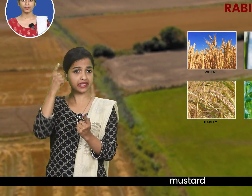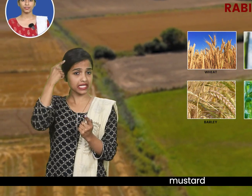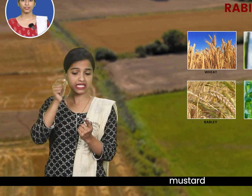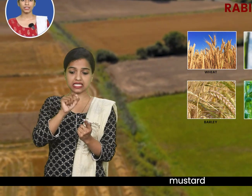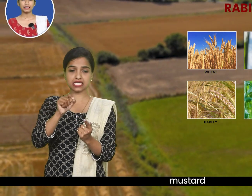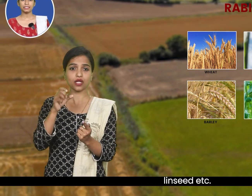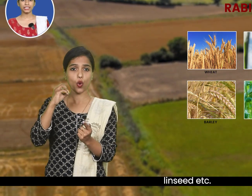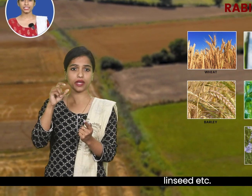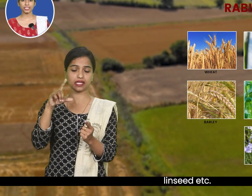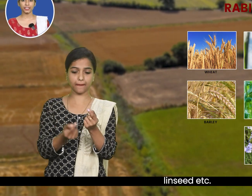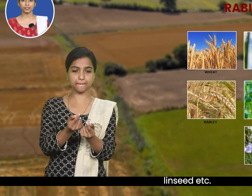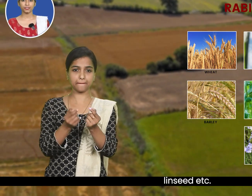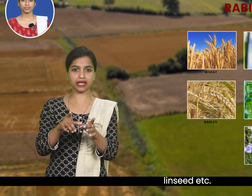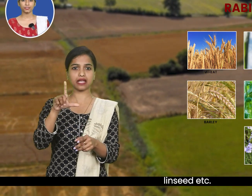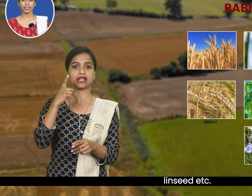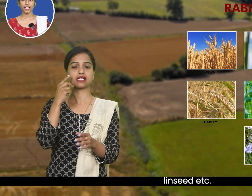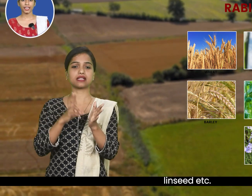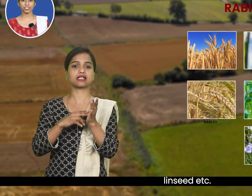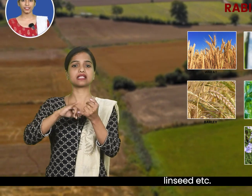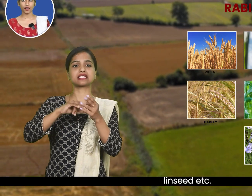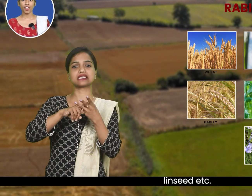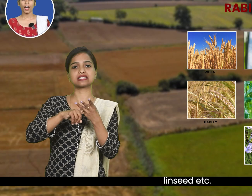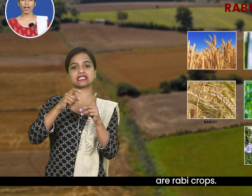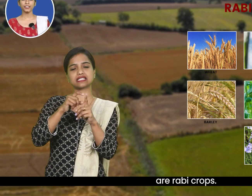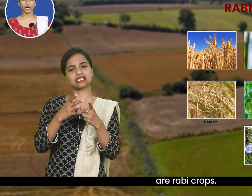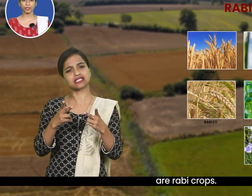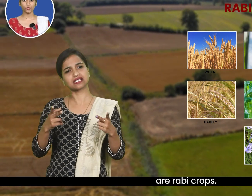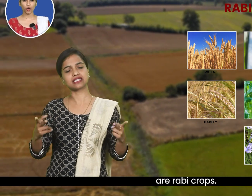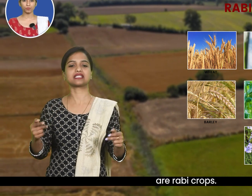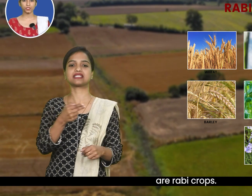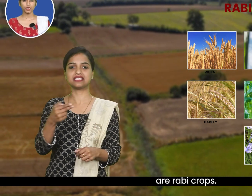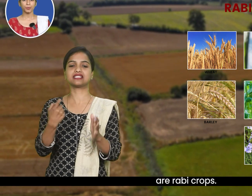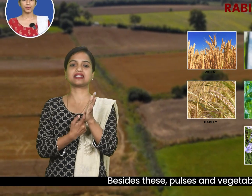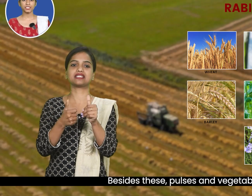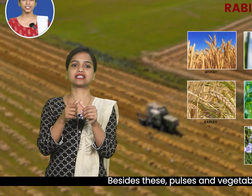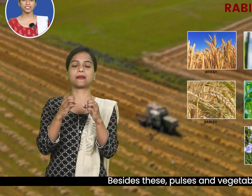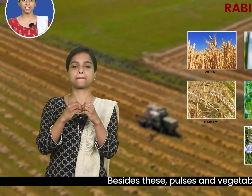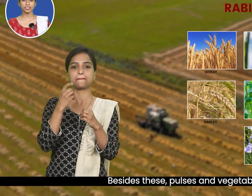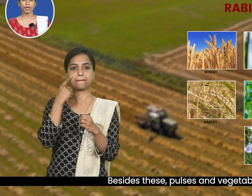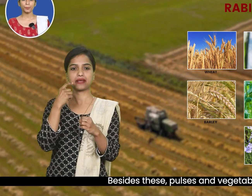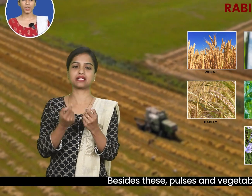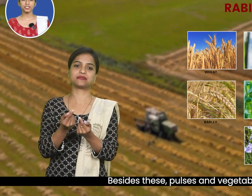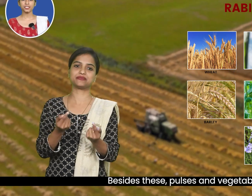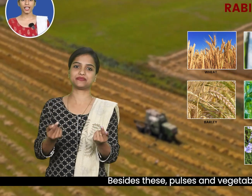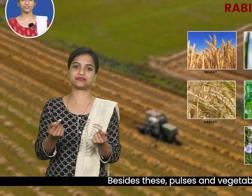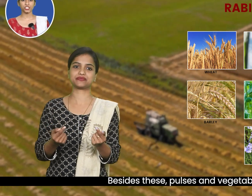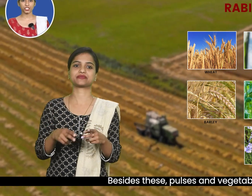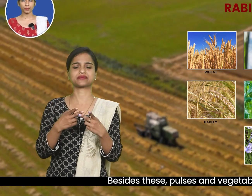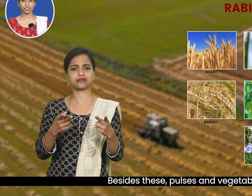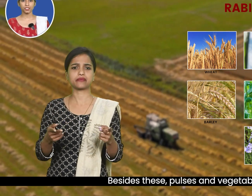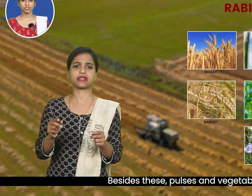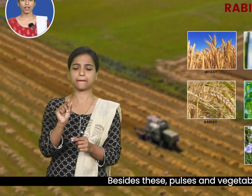mustard, linseed, etc. are Rabi crops. Besides this, pulses